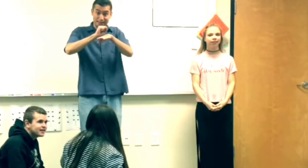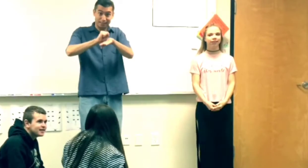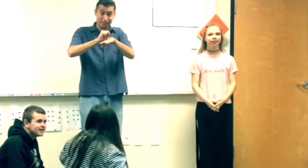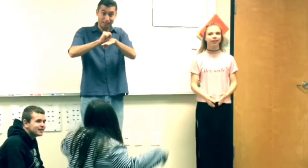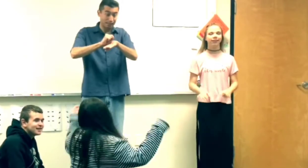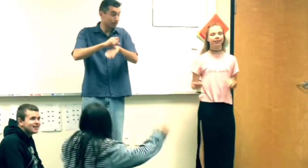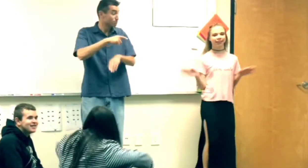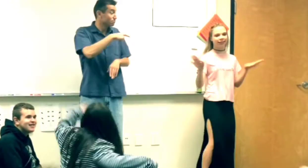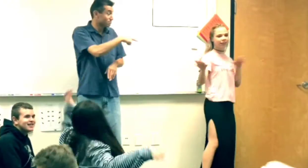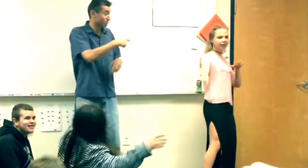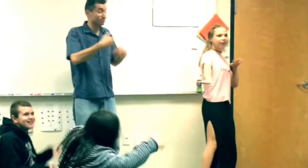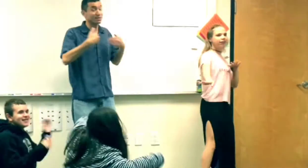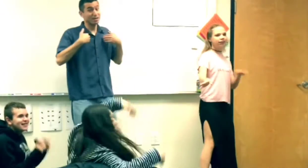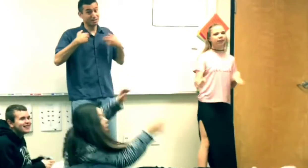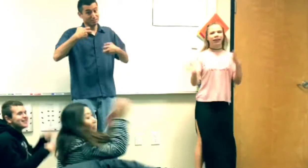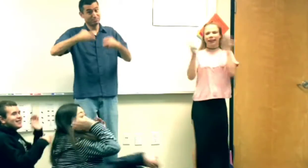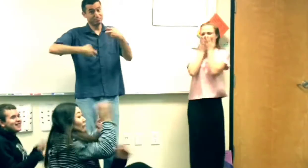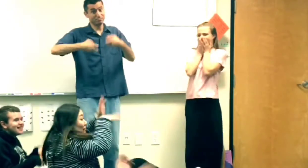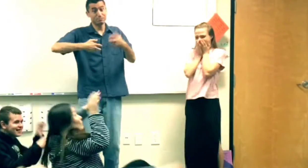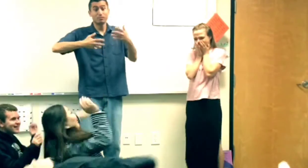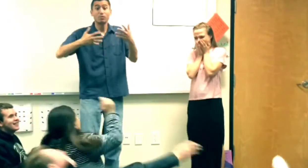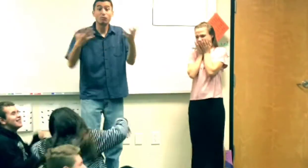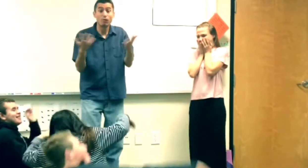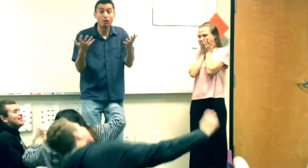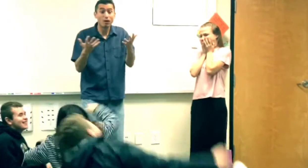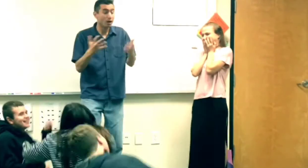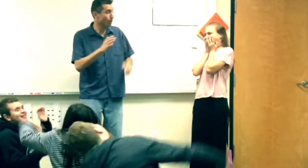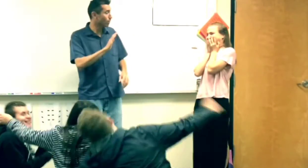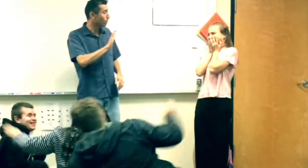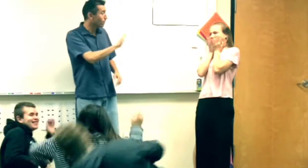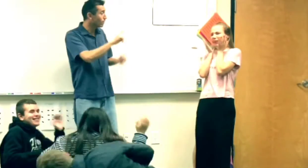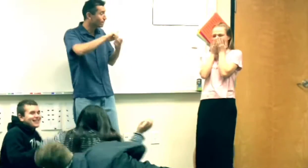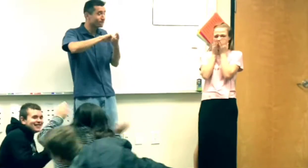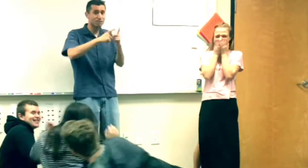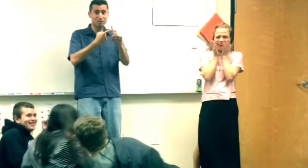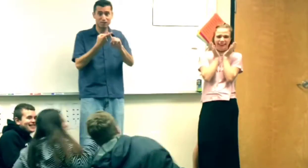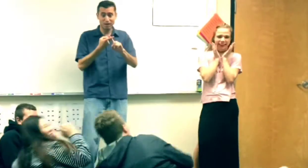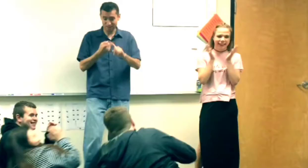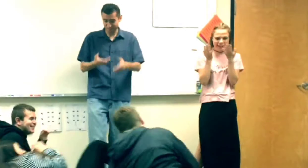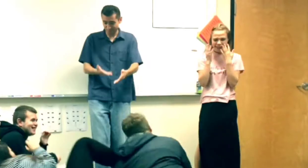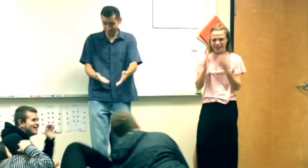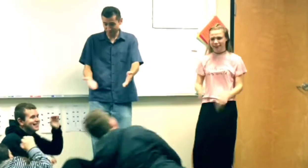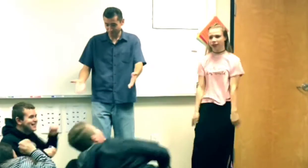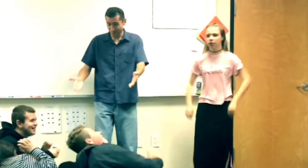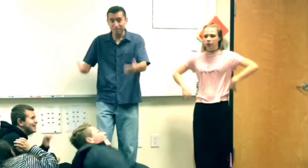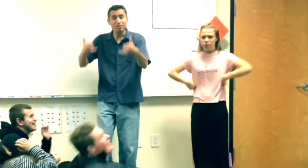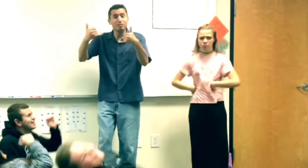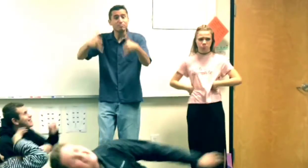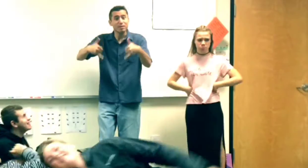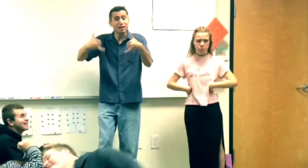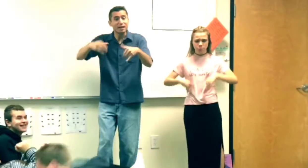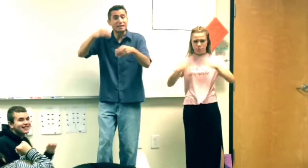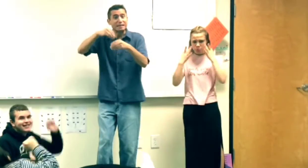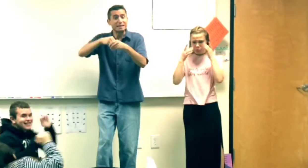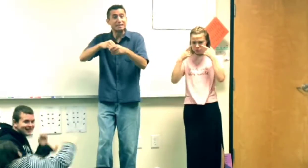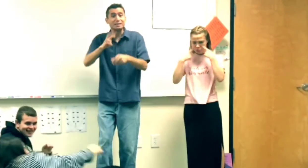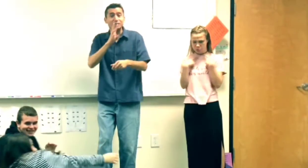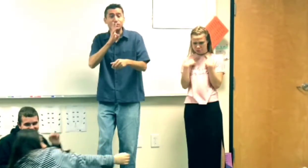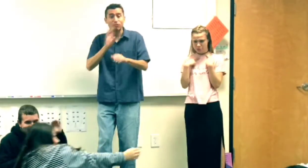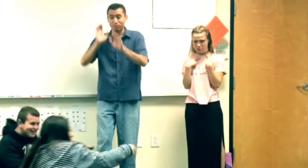Sandy has a problem. You're missing out. Her friends are playing in the water.